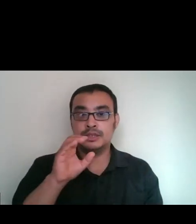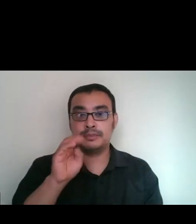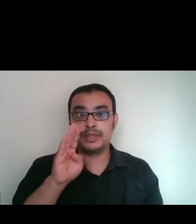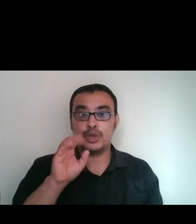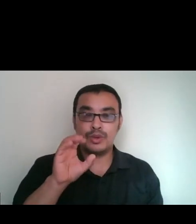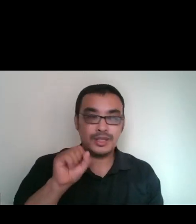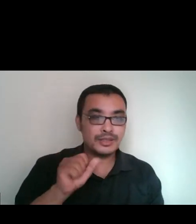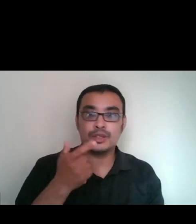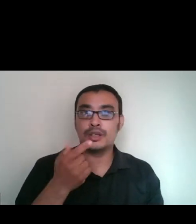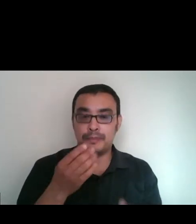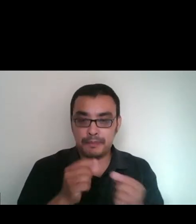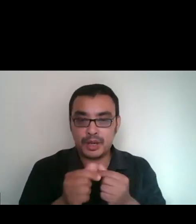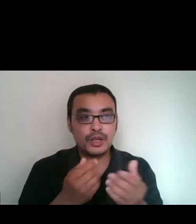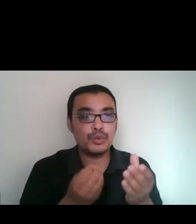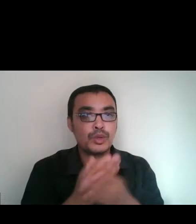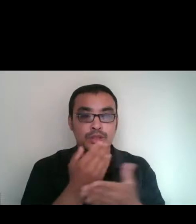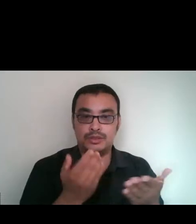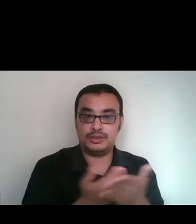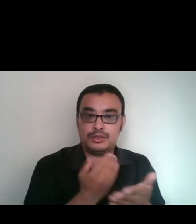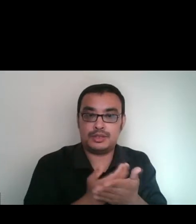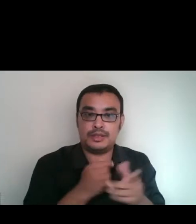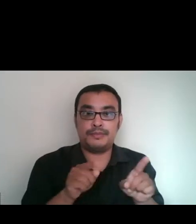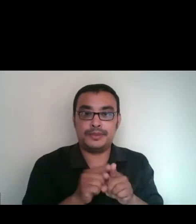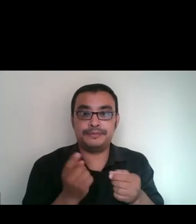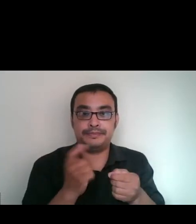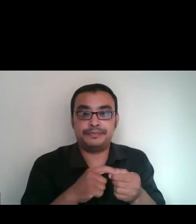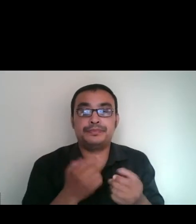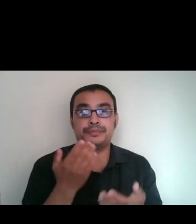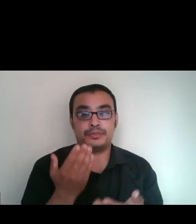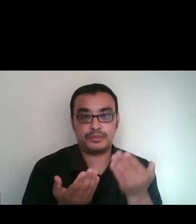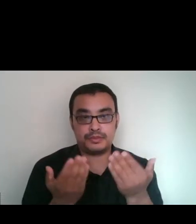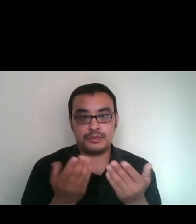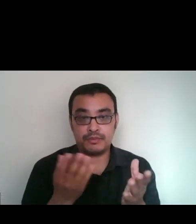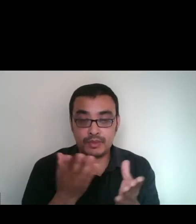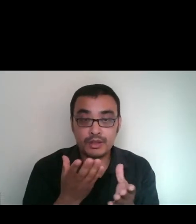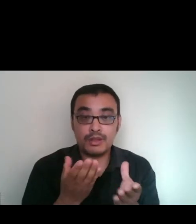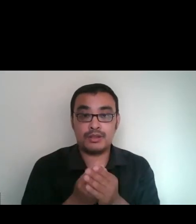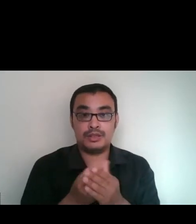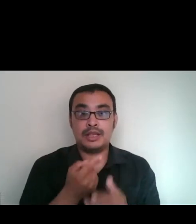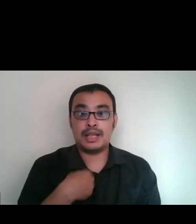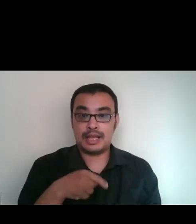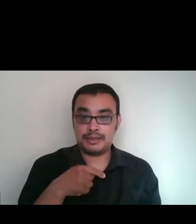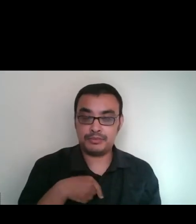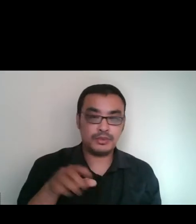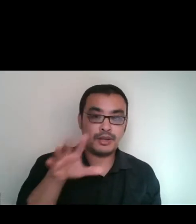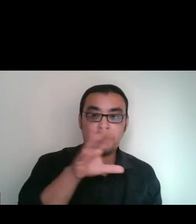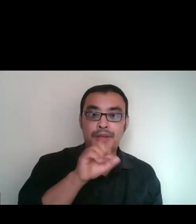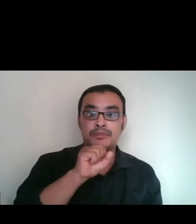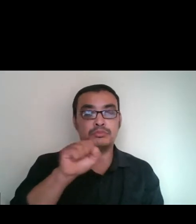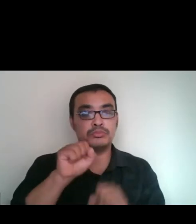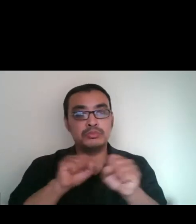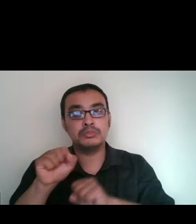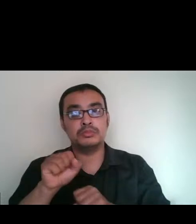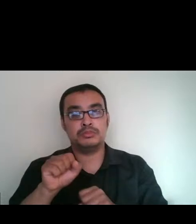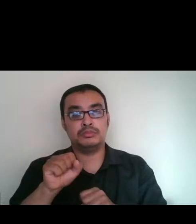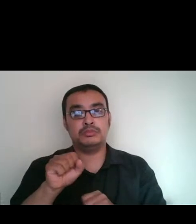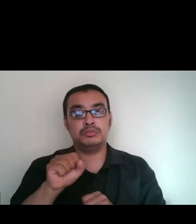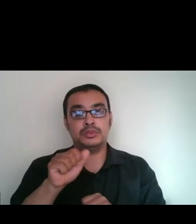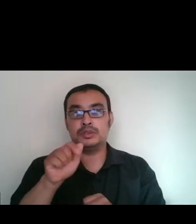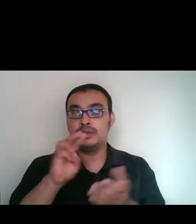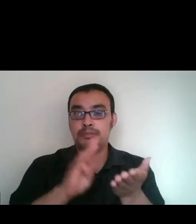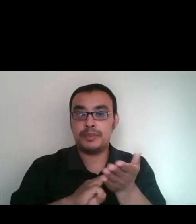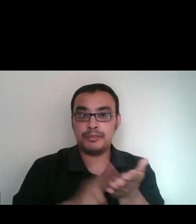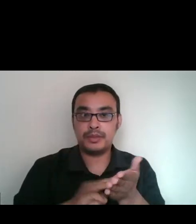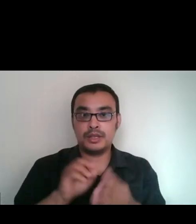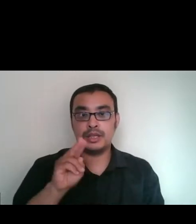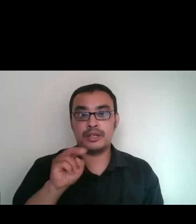well. So together with you all later after the assembly of members in November, we